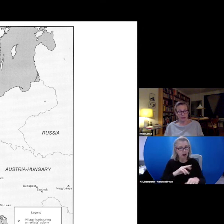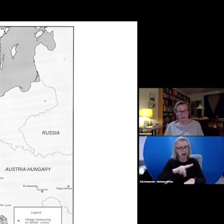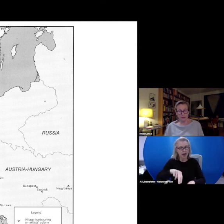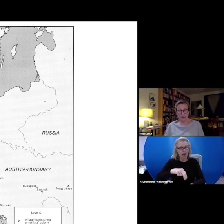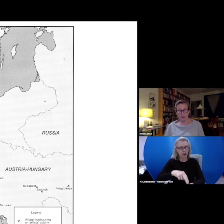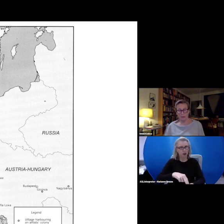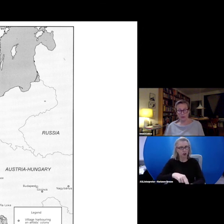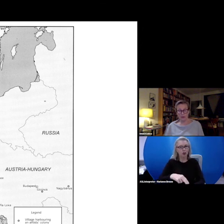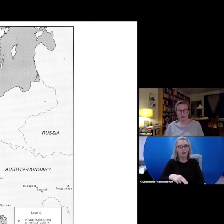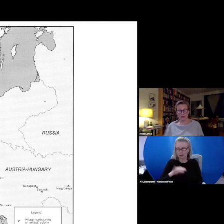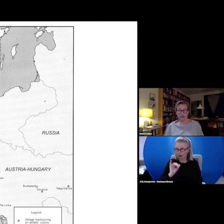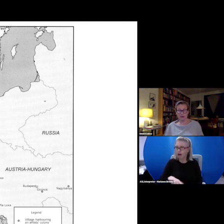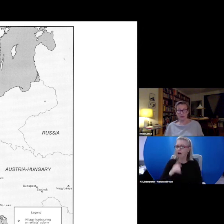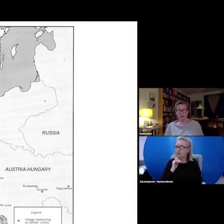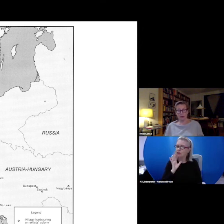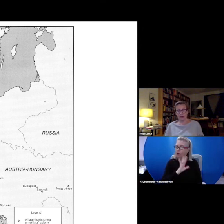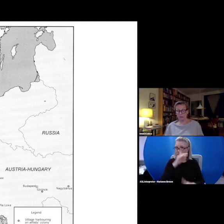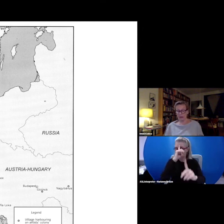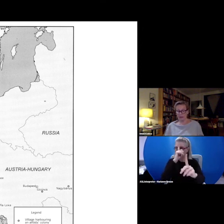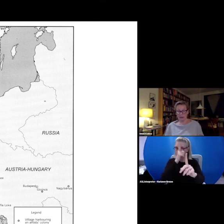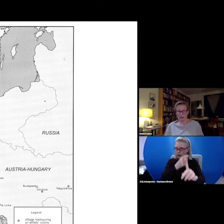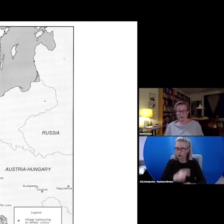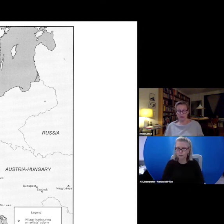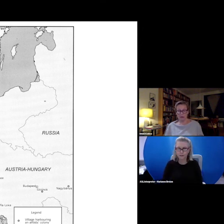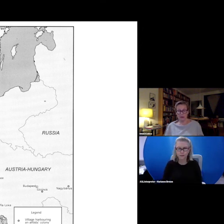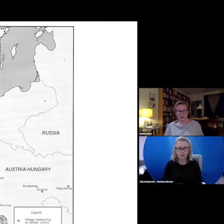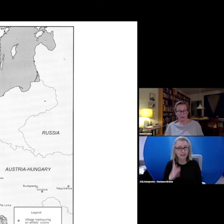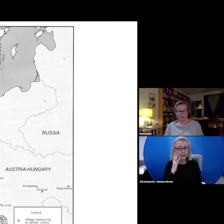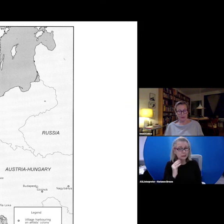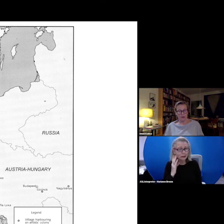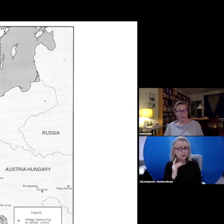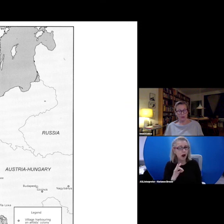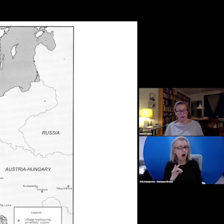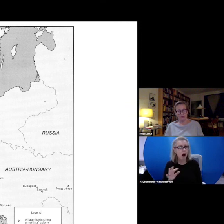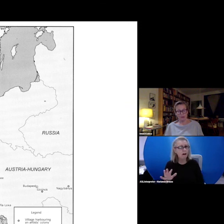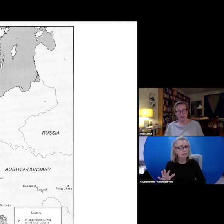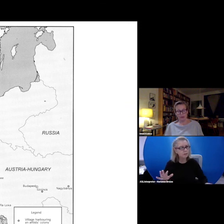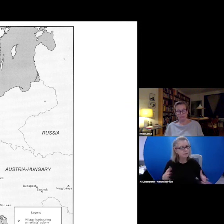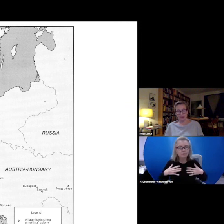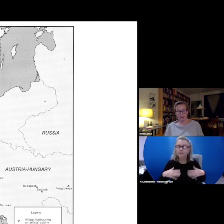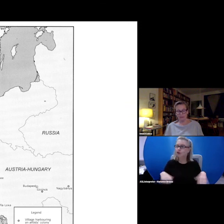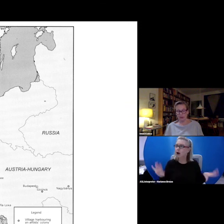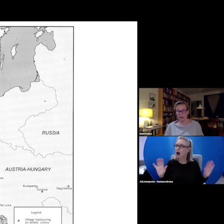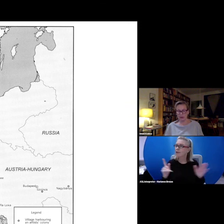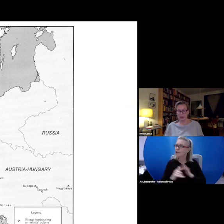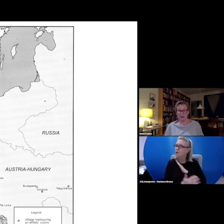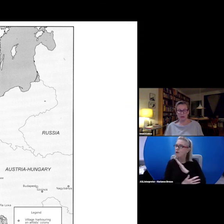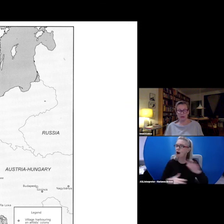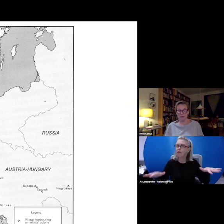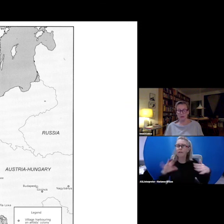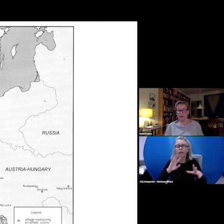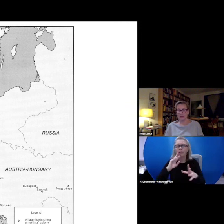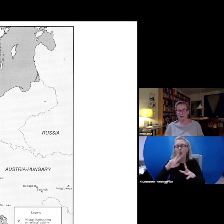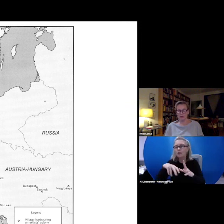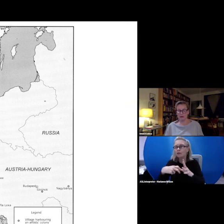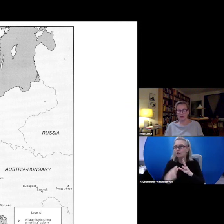agenda in the colony projects. The experience of surrender to the countryside and being immersed in the